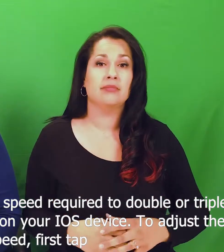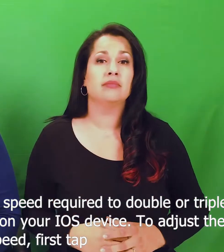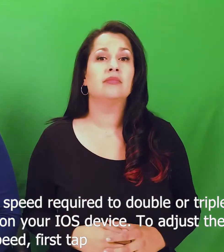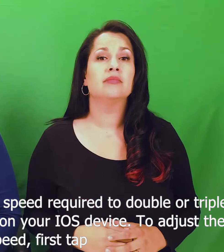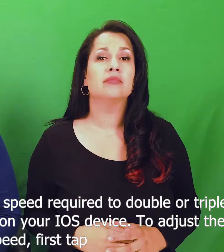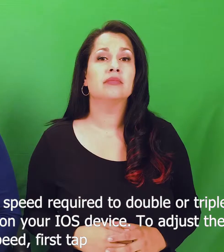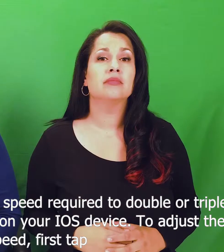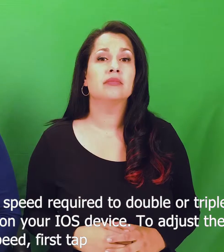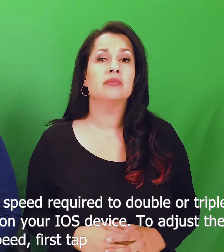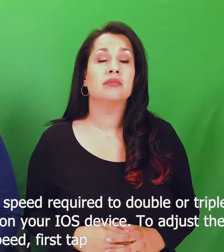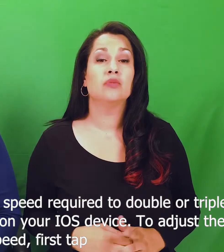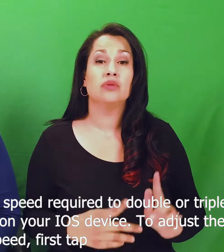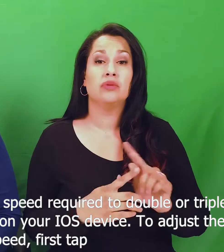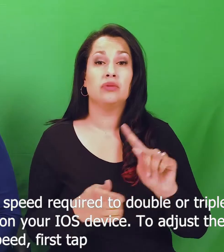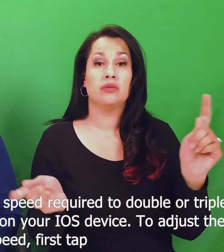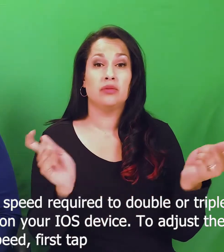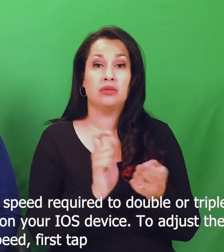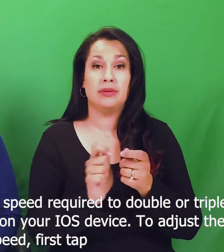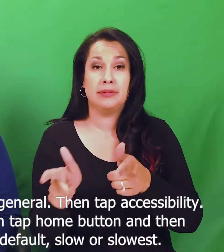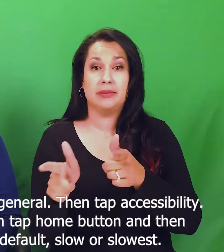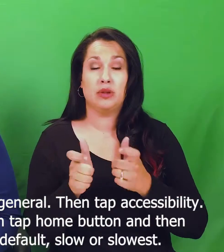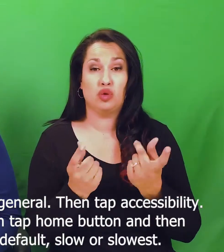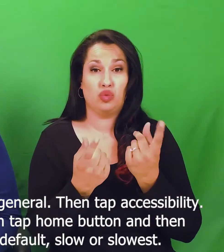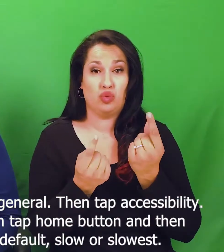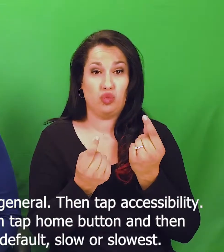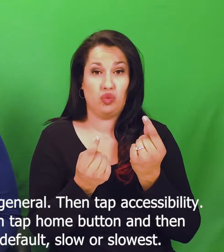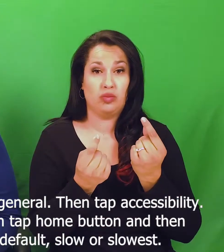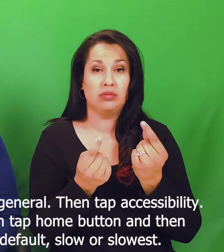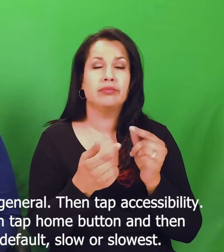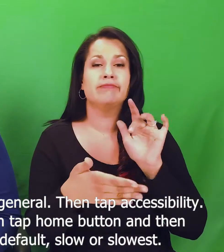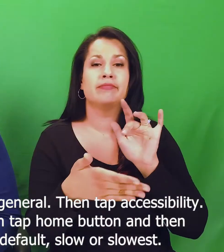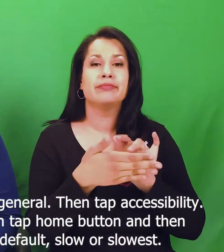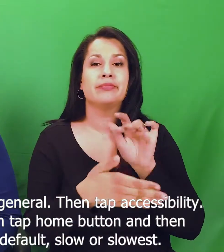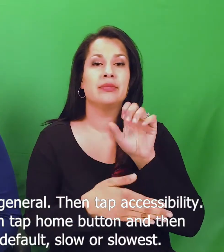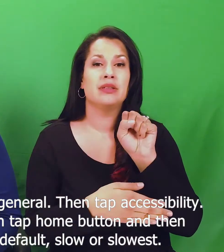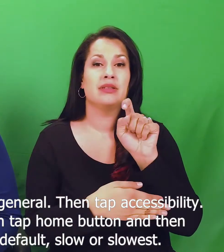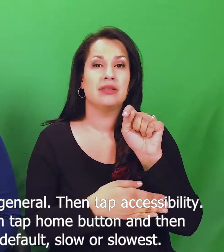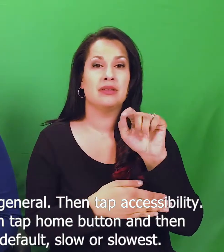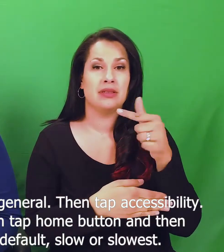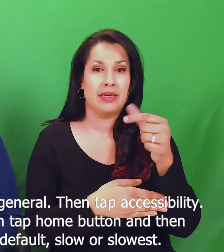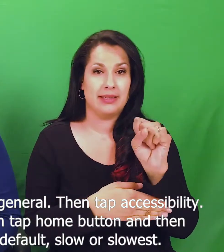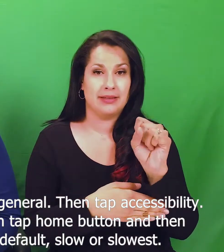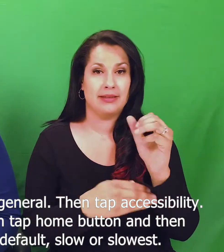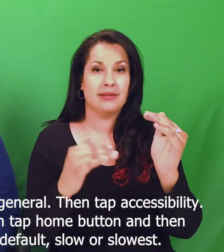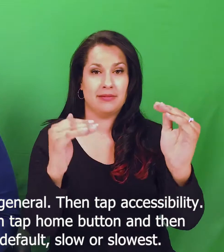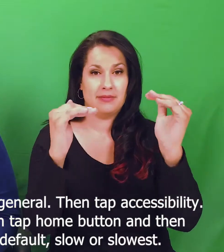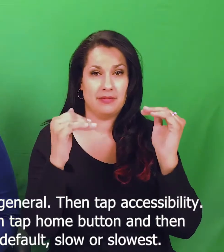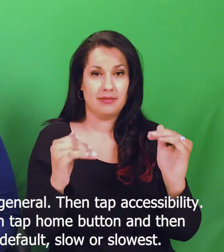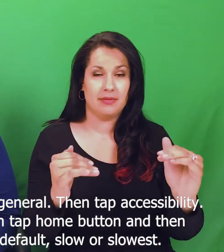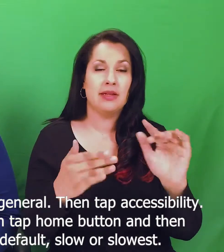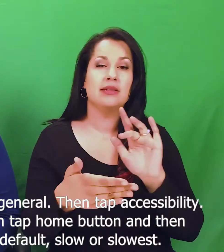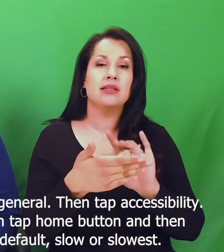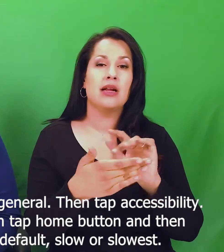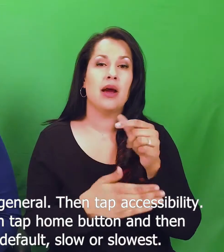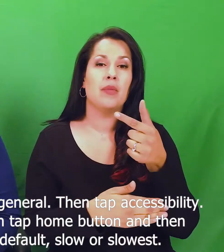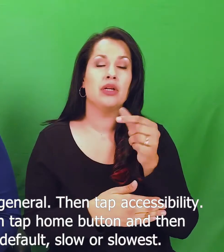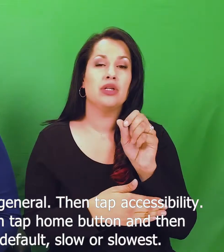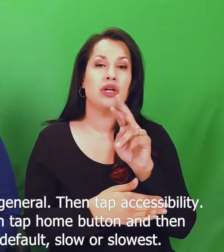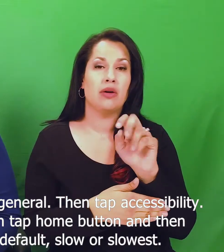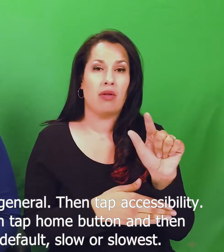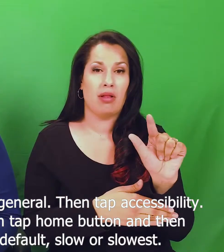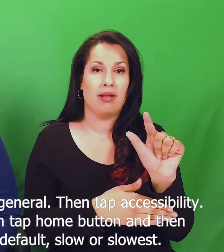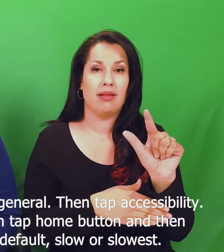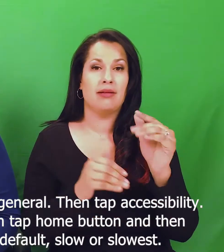To adjust the speed, first tap Settings, then tap General,